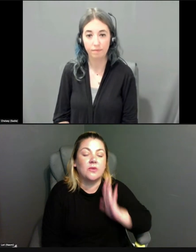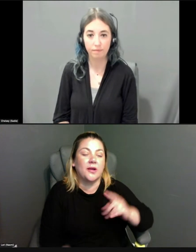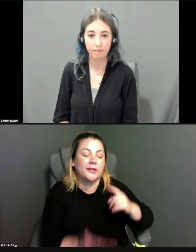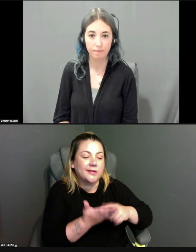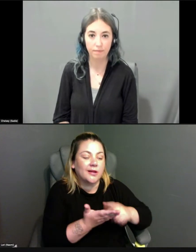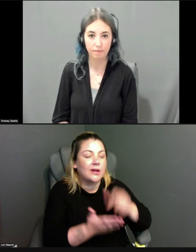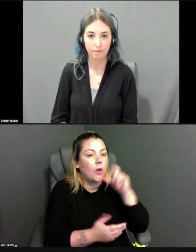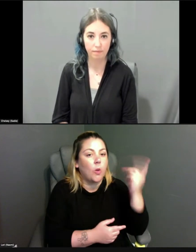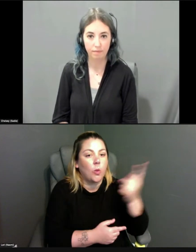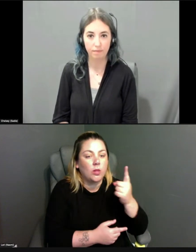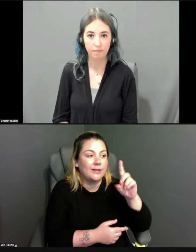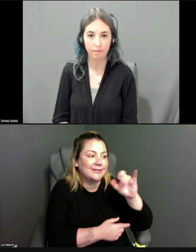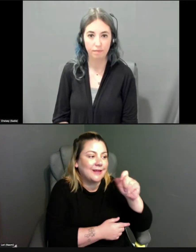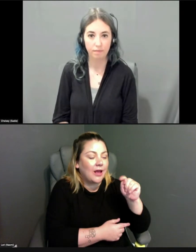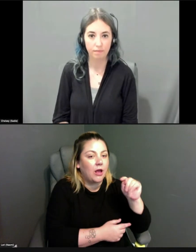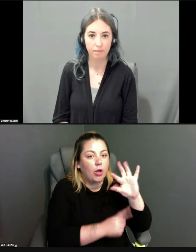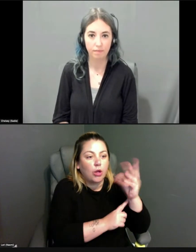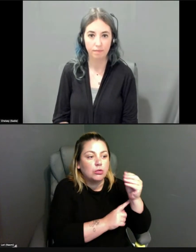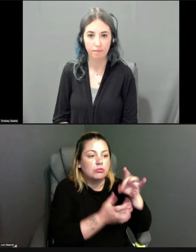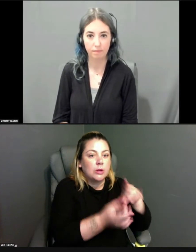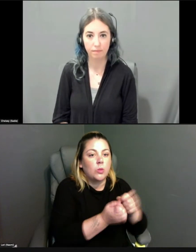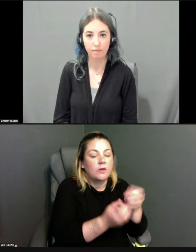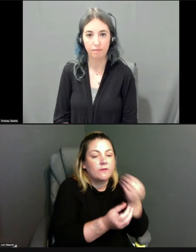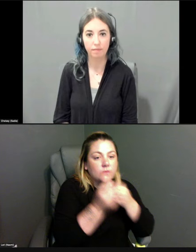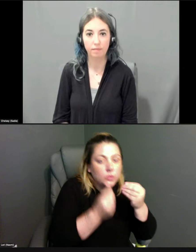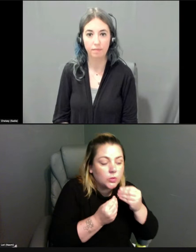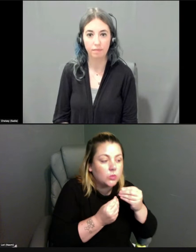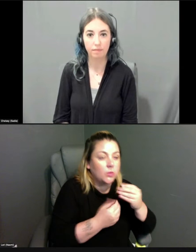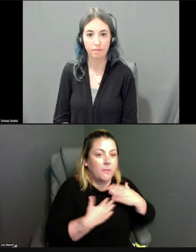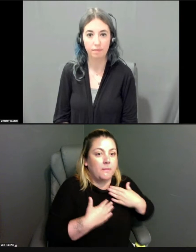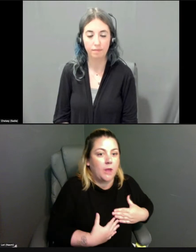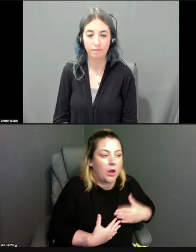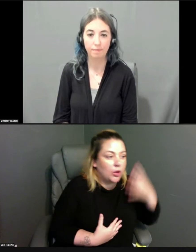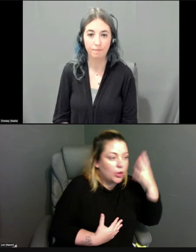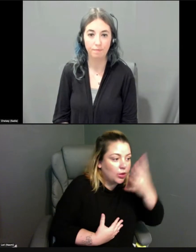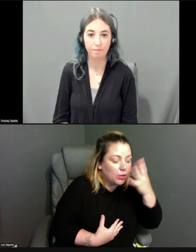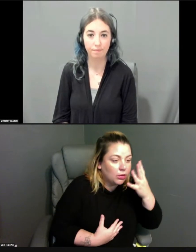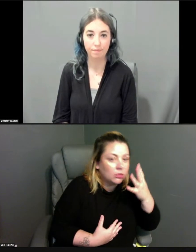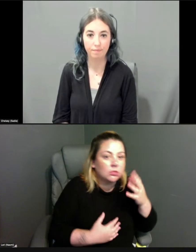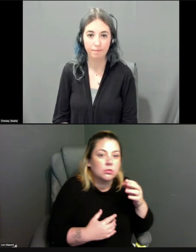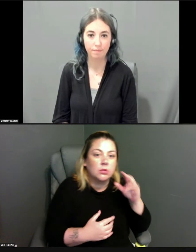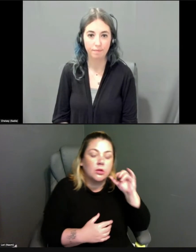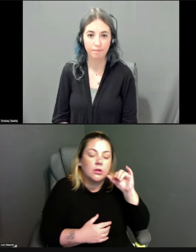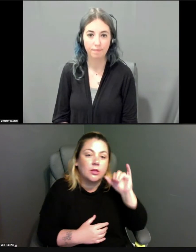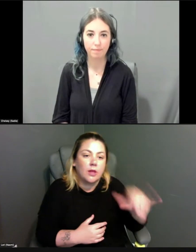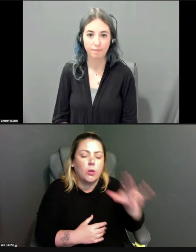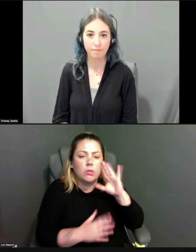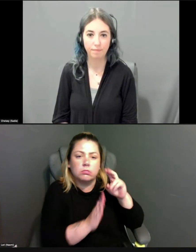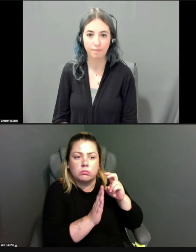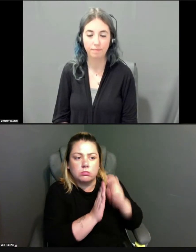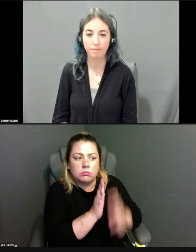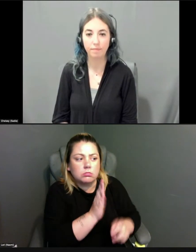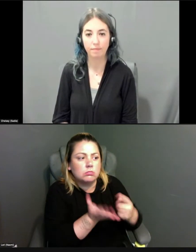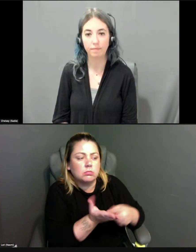is like, those are specific examples that we'll talk more about in more depth later about